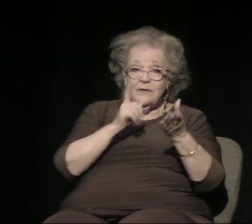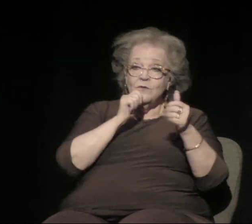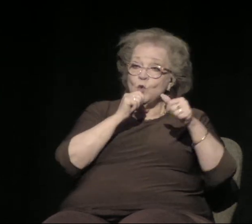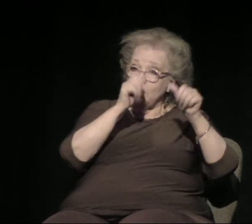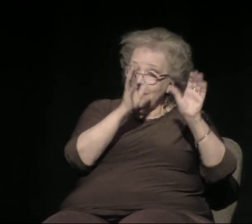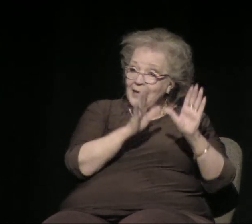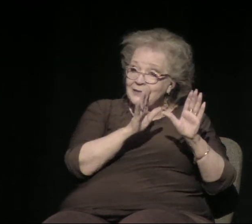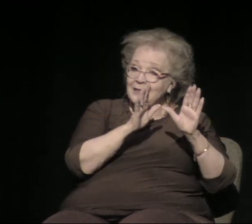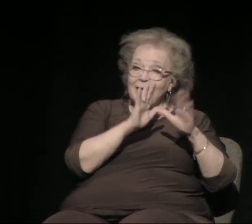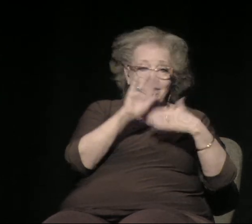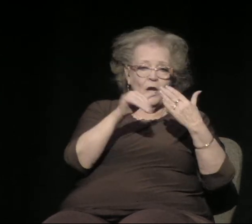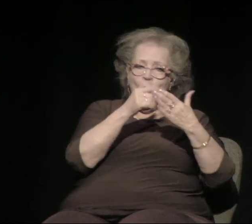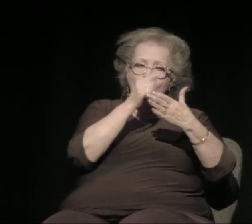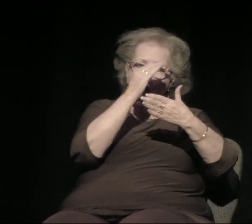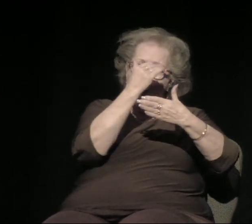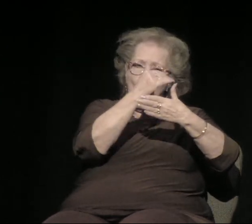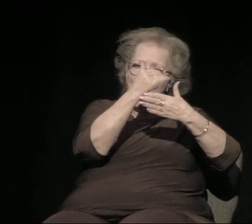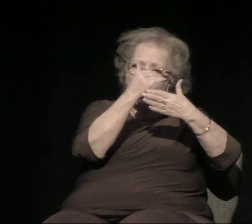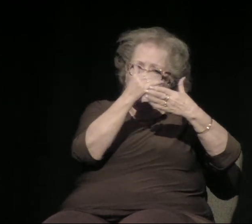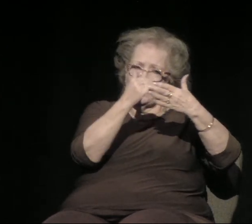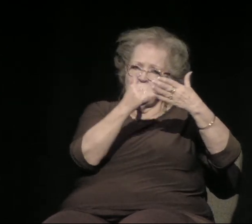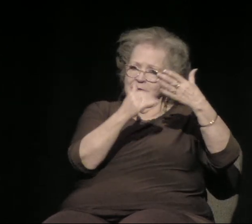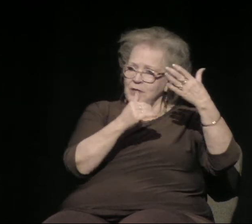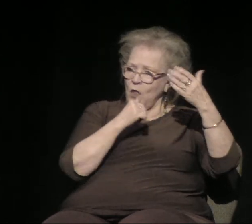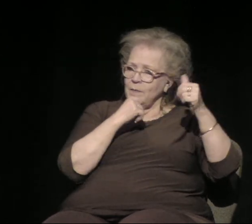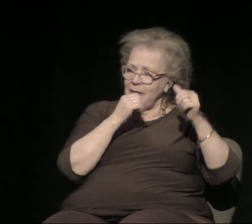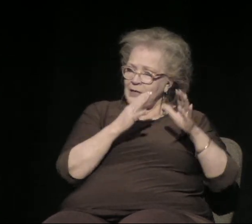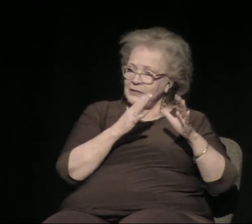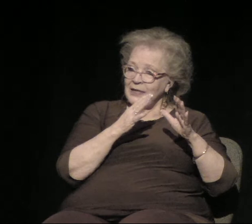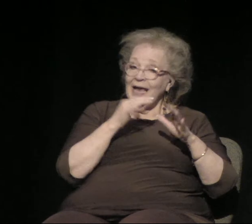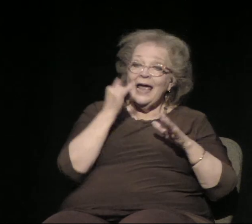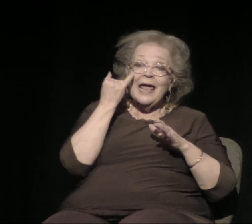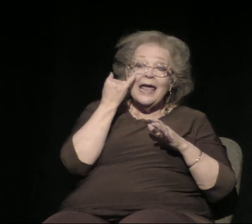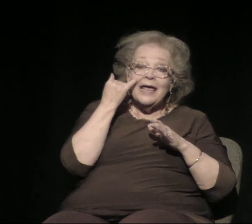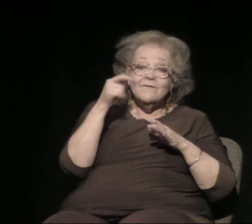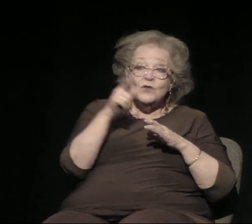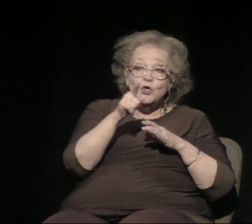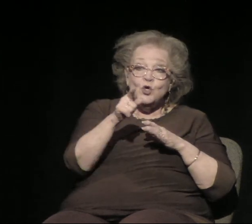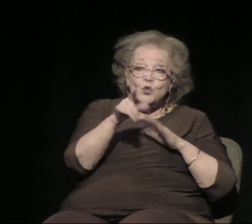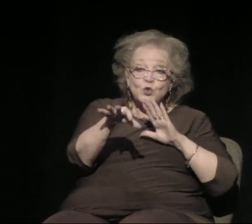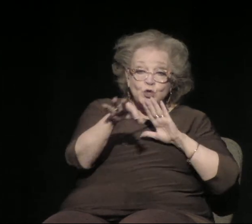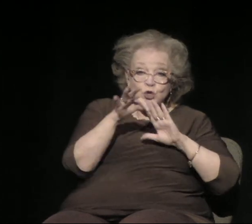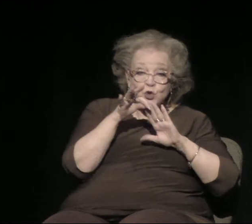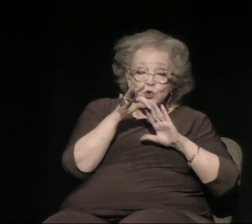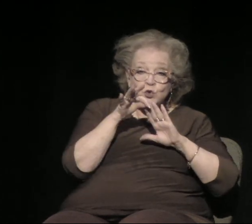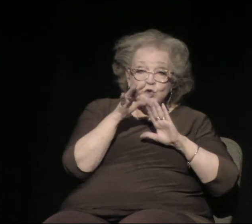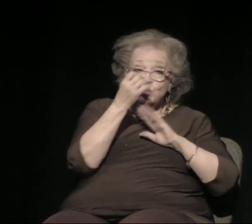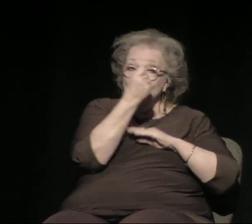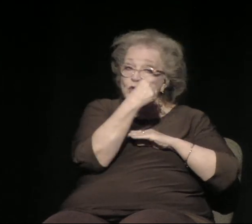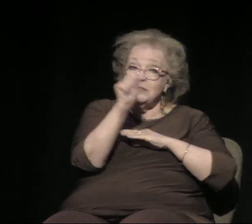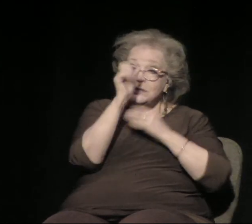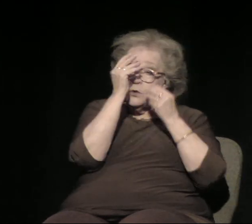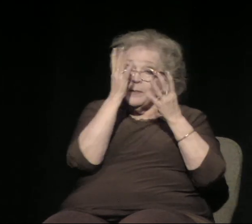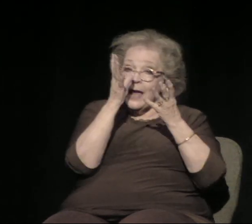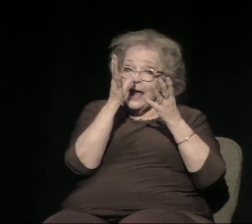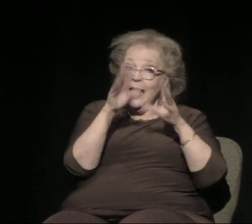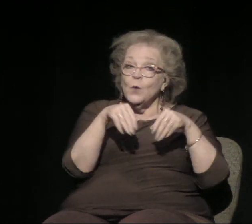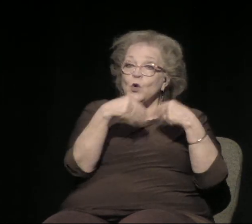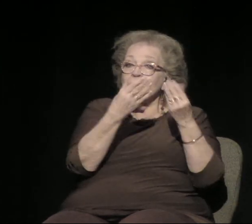it starts to list all the blessings. And he says, "But if you choose to disobey these laws, then I will bring upon you